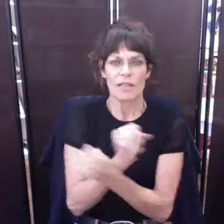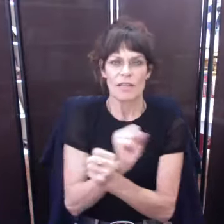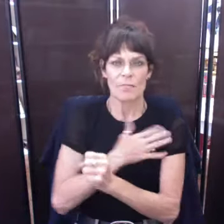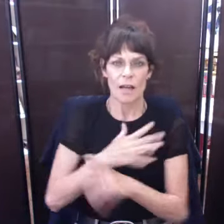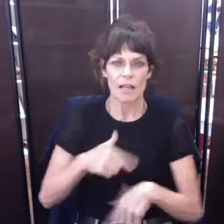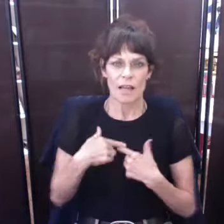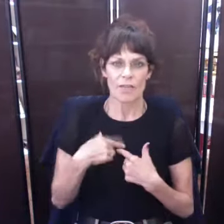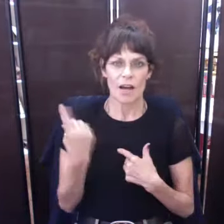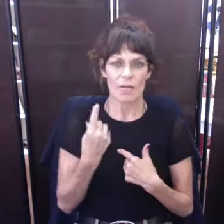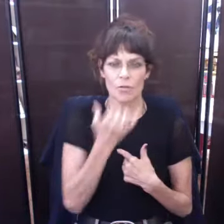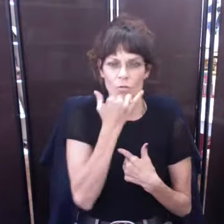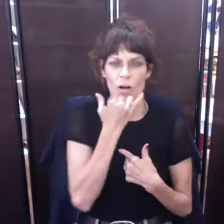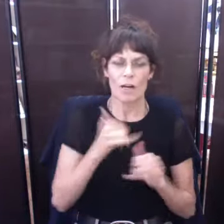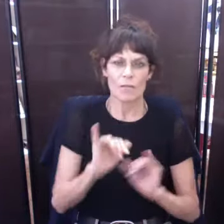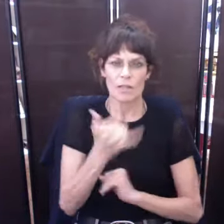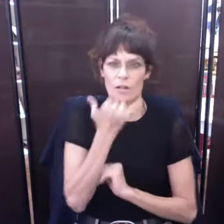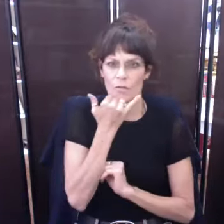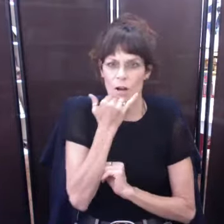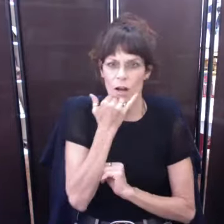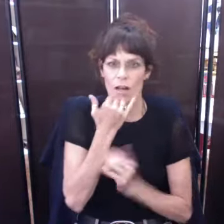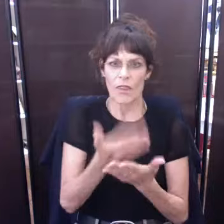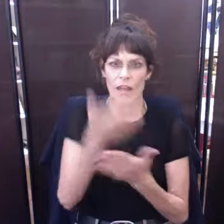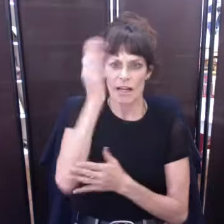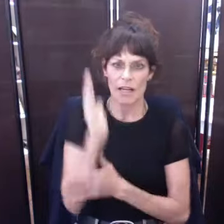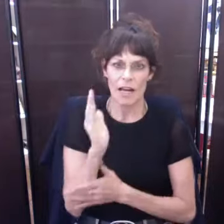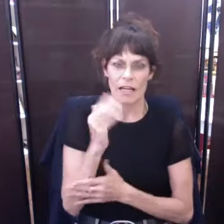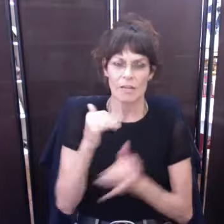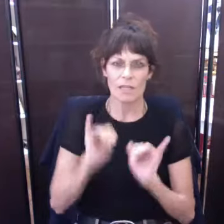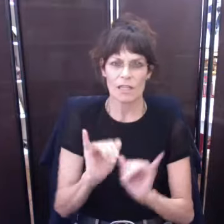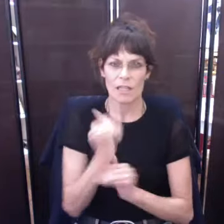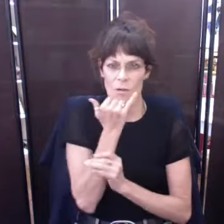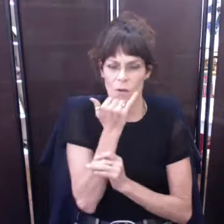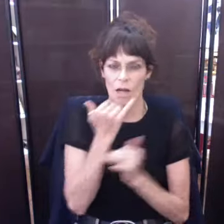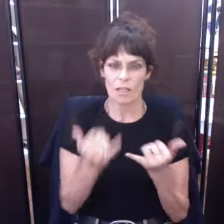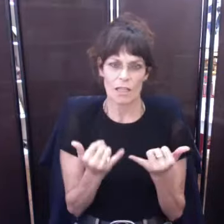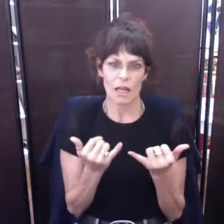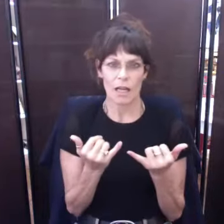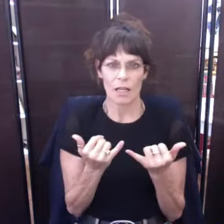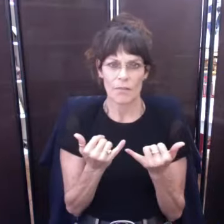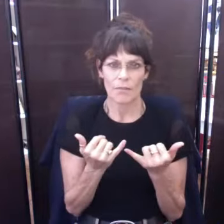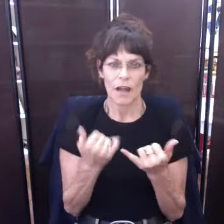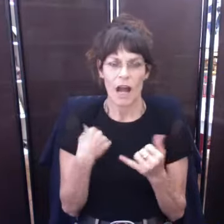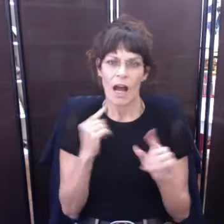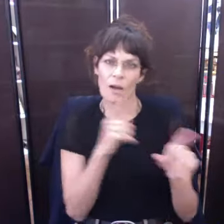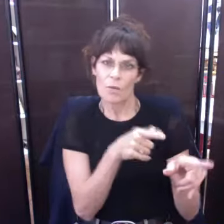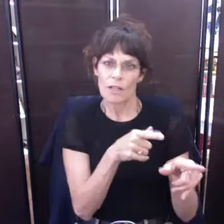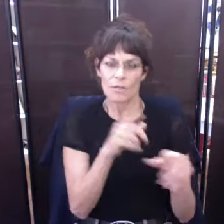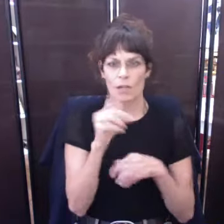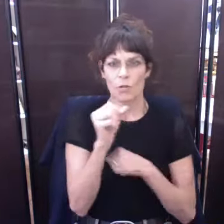I'm still wrong to this day. Thank God. Thank God I'm still wrong to this day. And I went to my 20-year class reunion, and I found out it